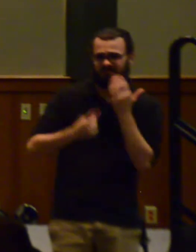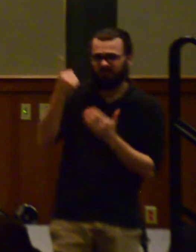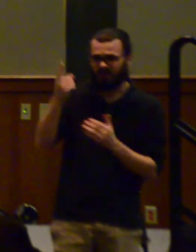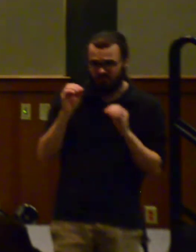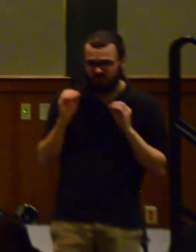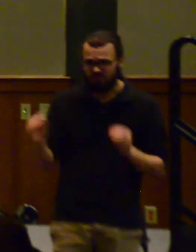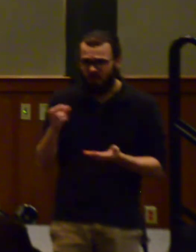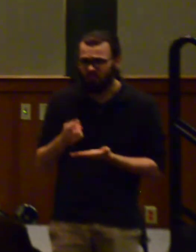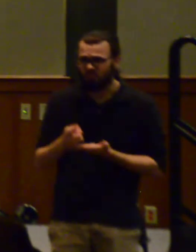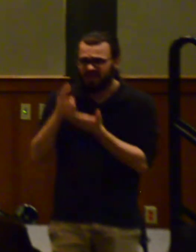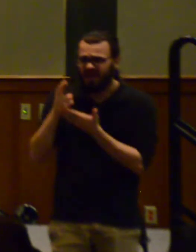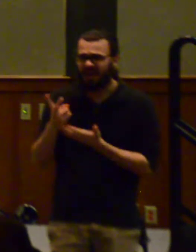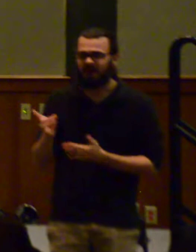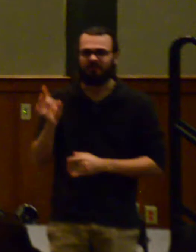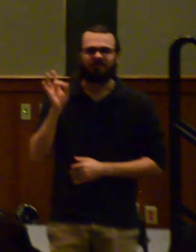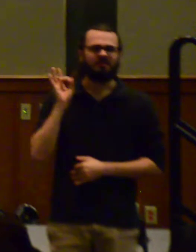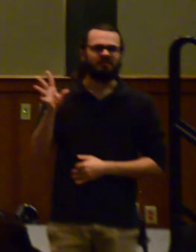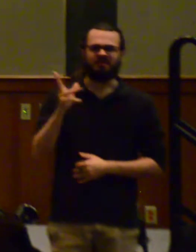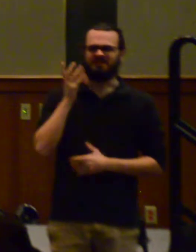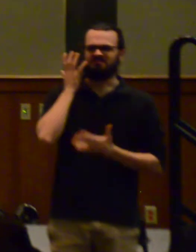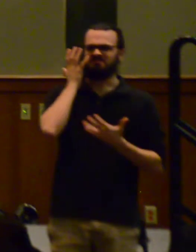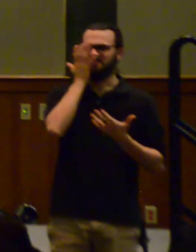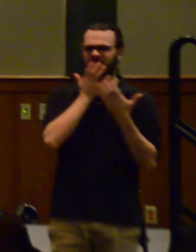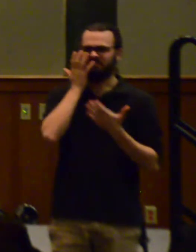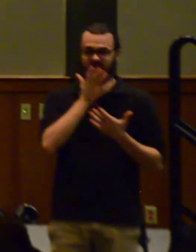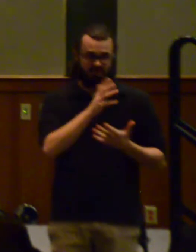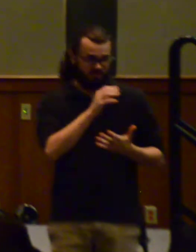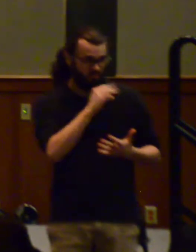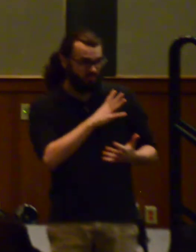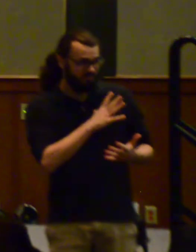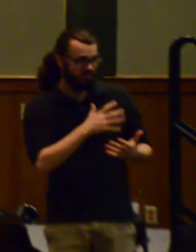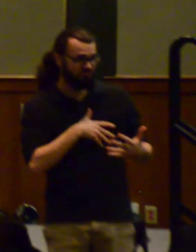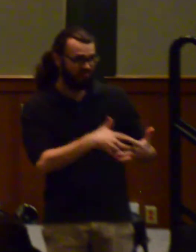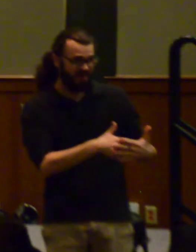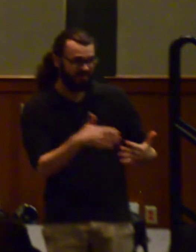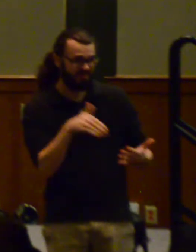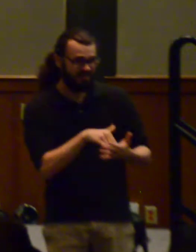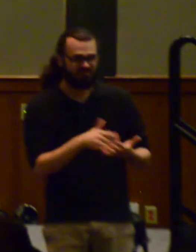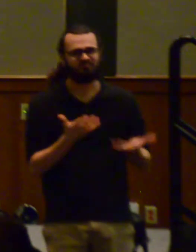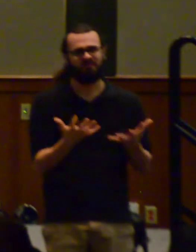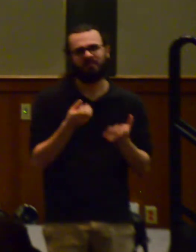embarrassment. Or she's pregnant again? She probably just wants money. Feed that habit. That's all she wants.